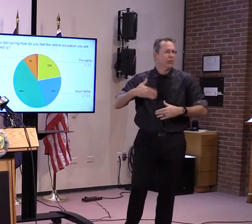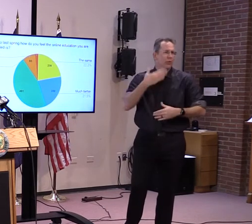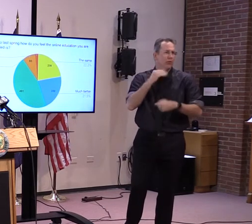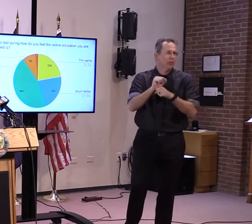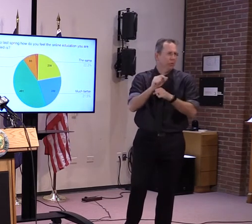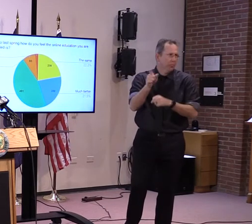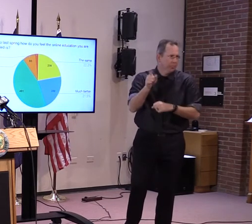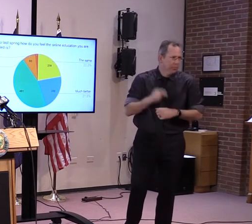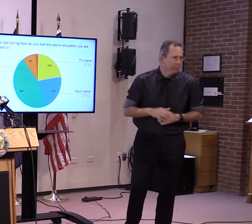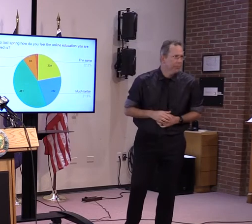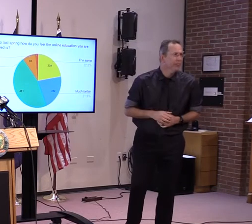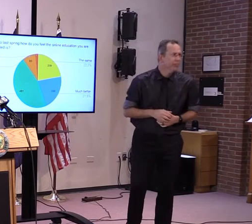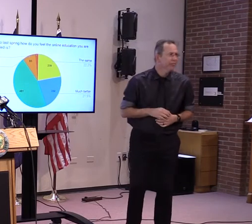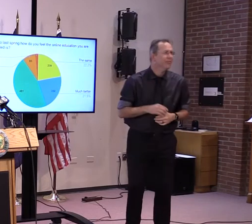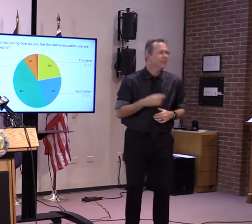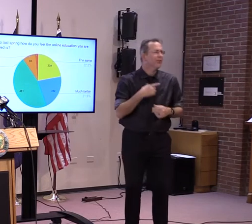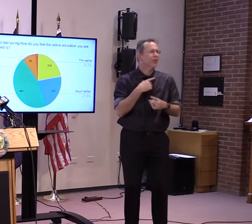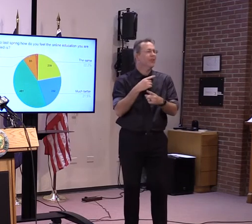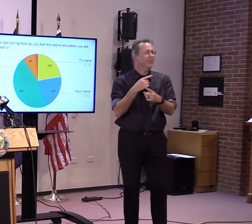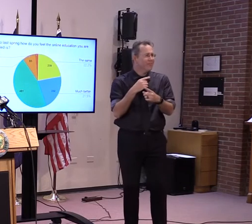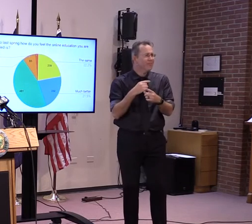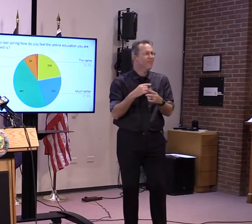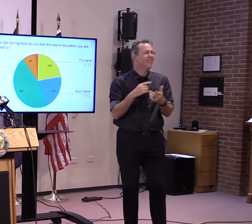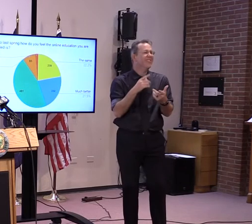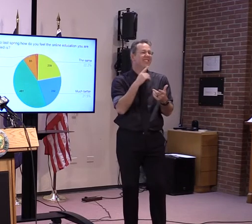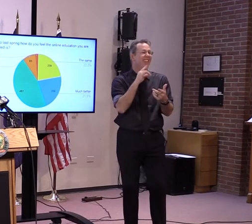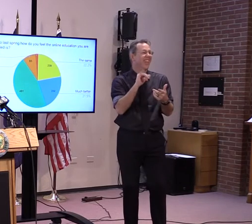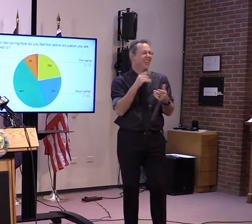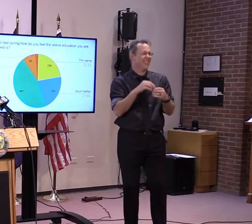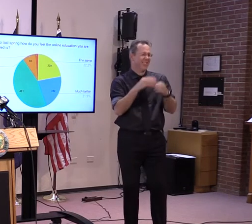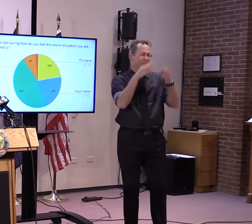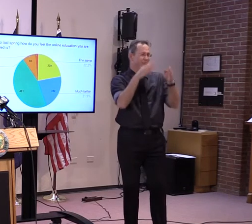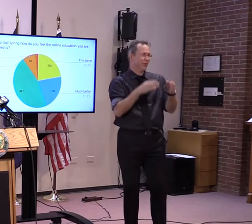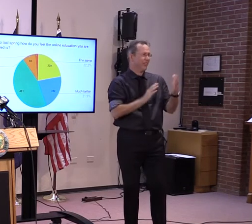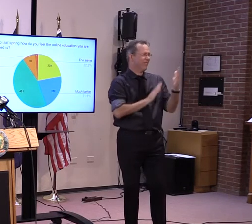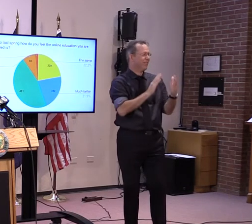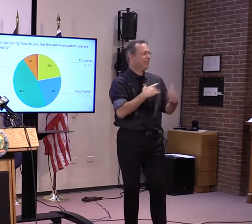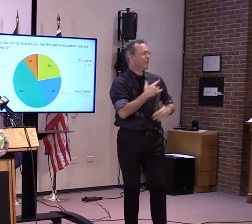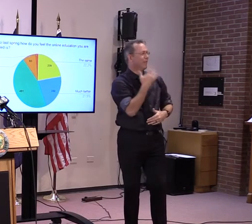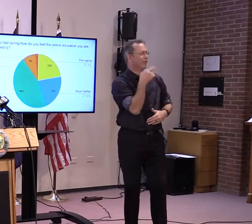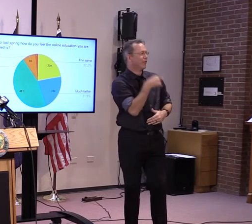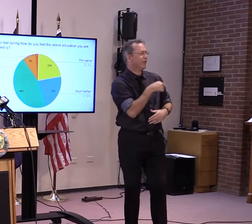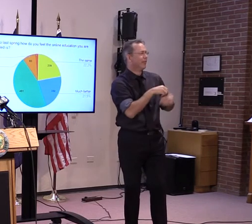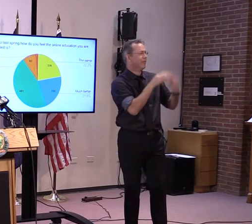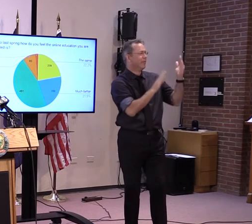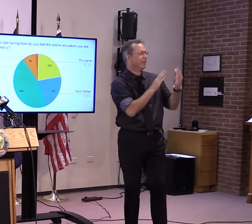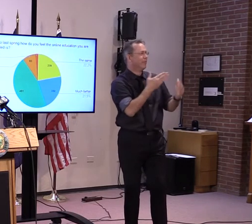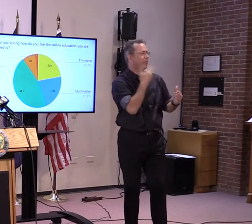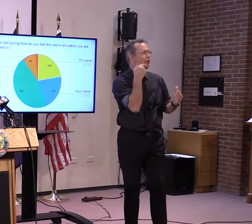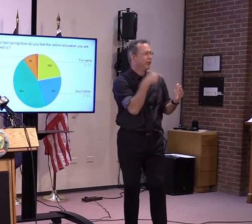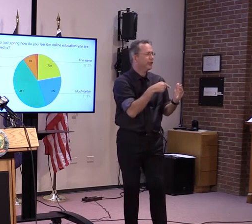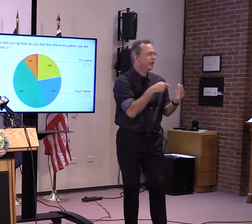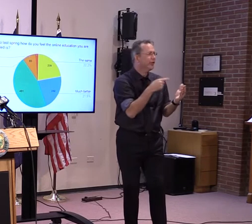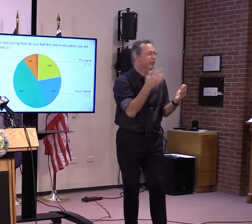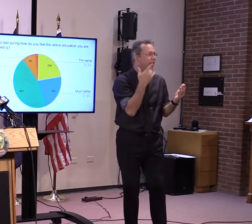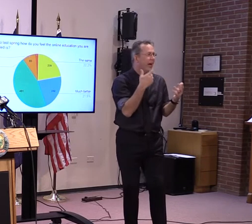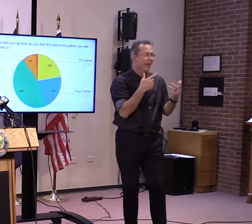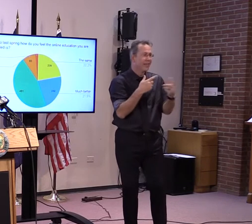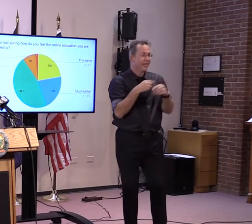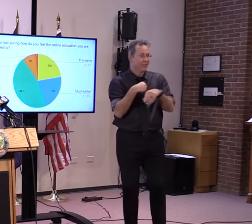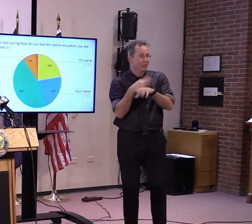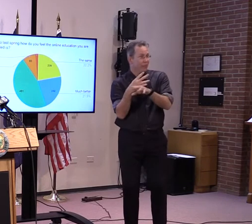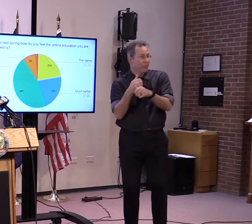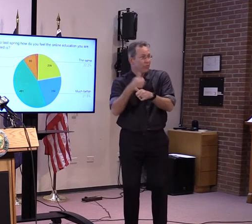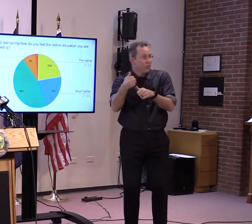However, online learning is not the same as in person. So if we do have to go fully virtual, I think kids will be